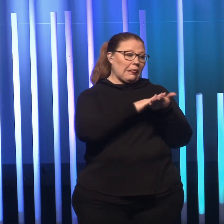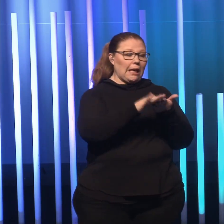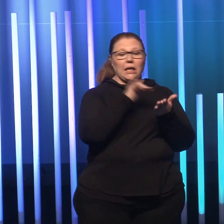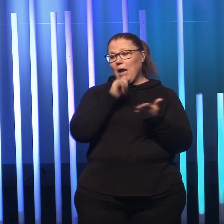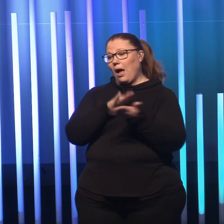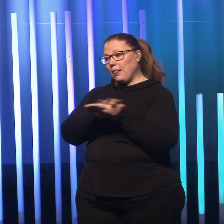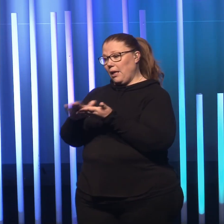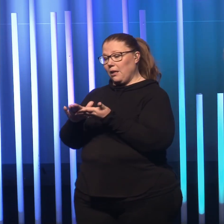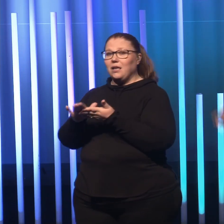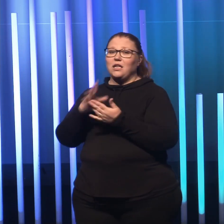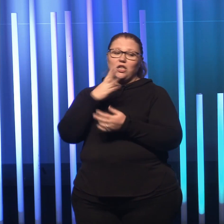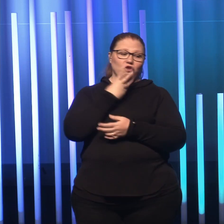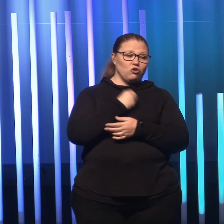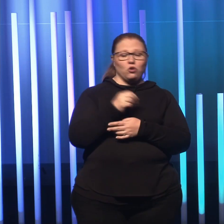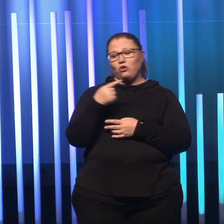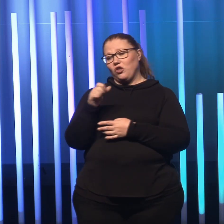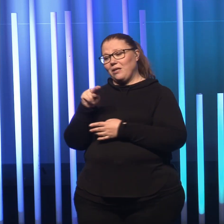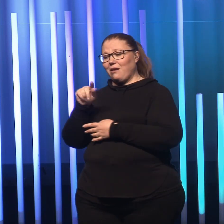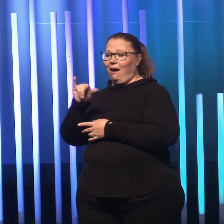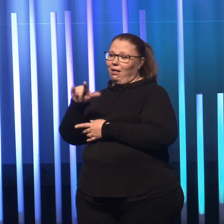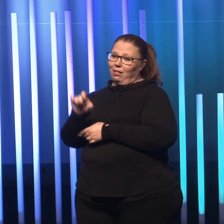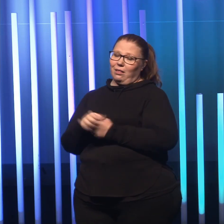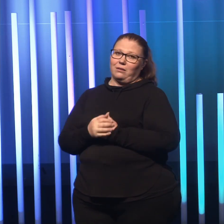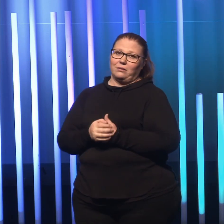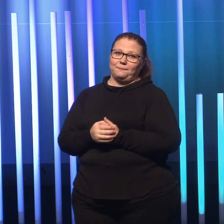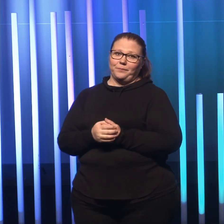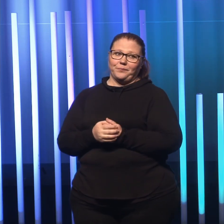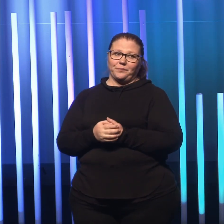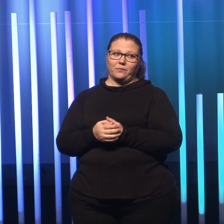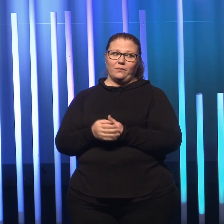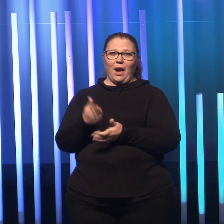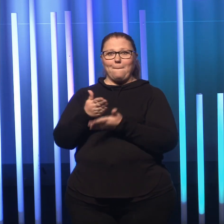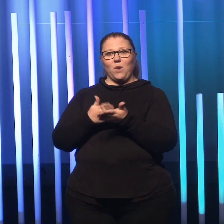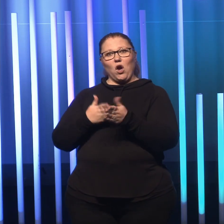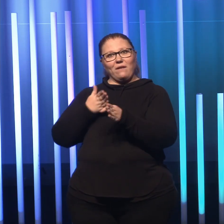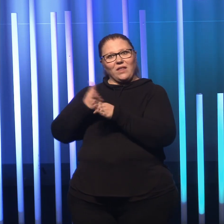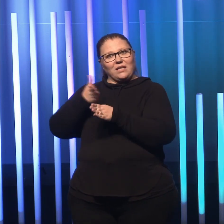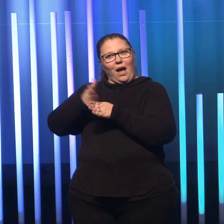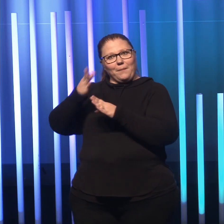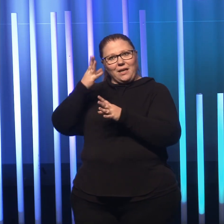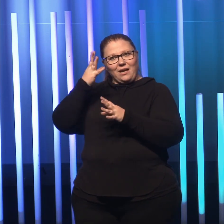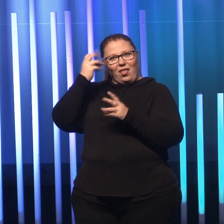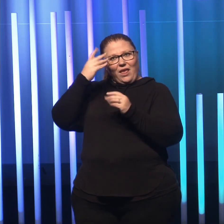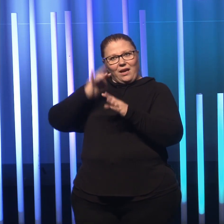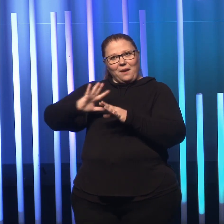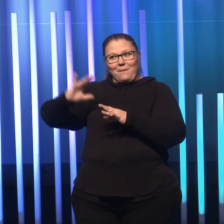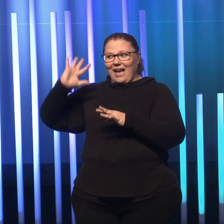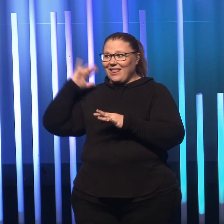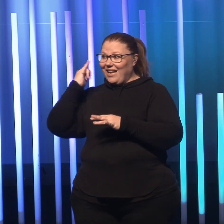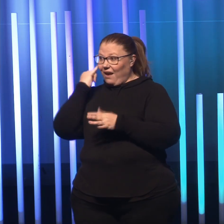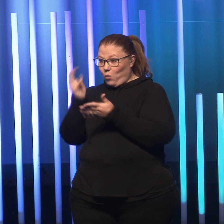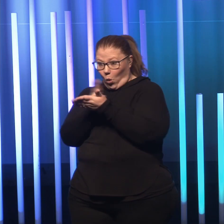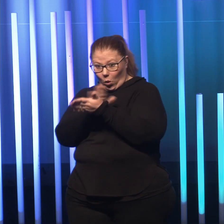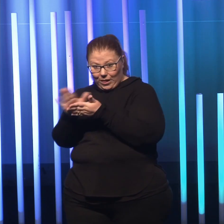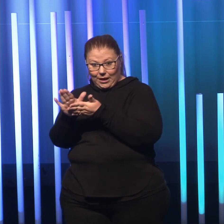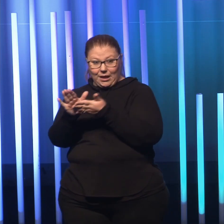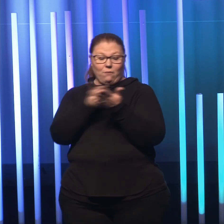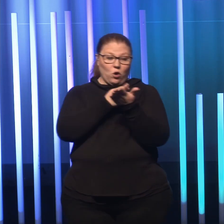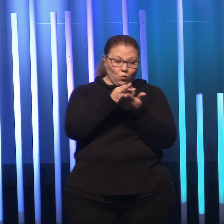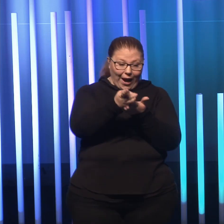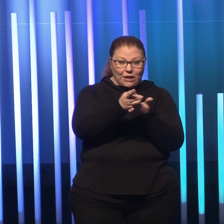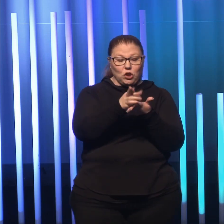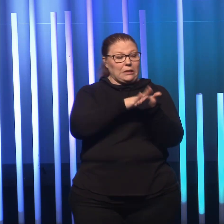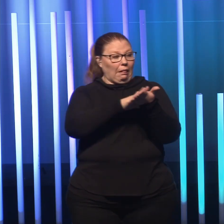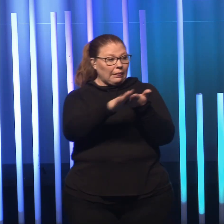There was Jew and there was Gentile. Part of the dominant thinking in that day was if you were holy, if you were righteous, if you